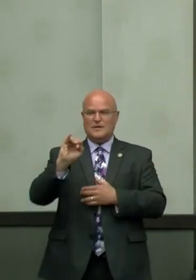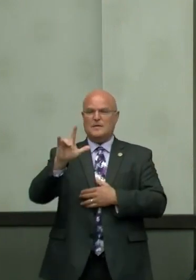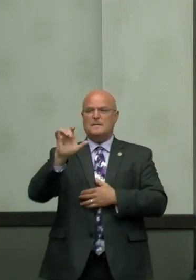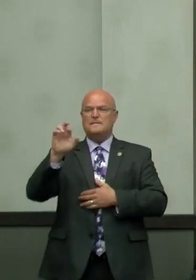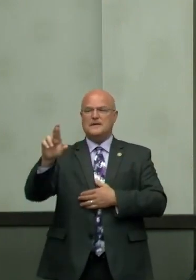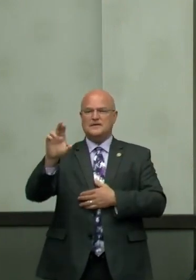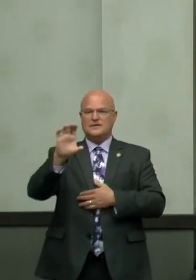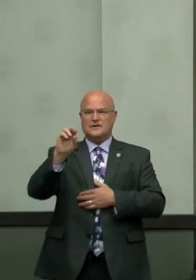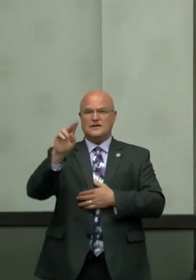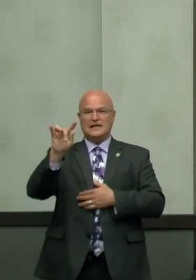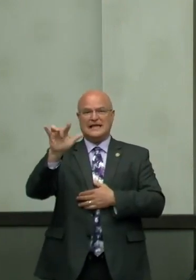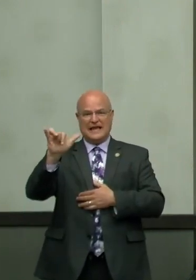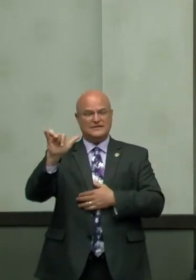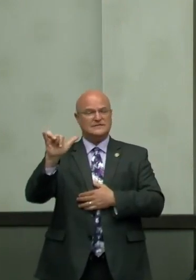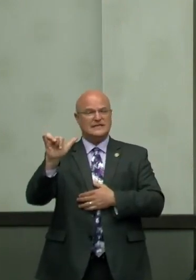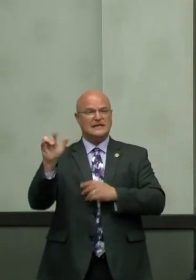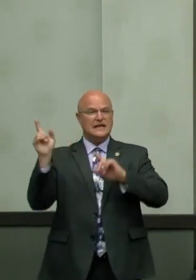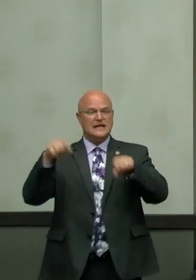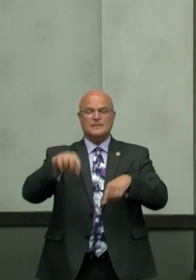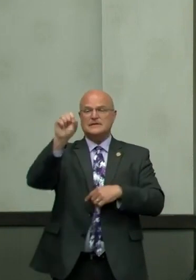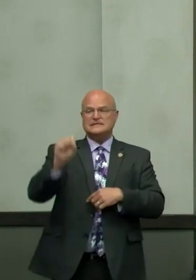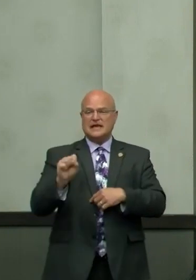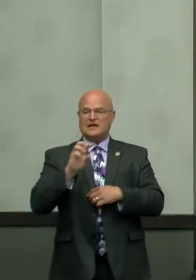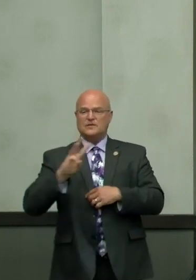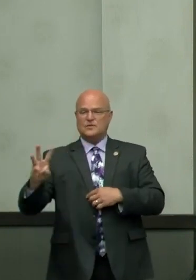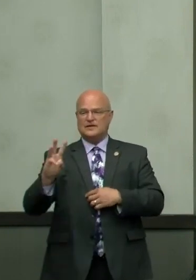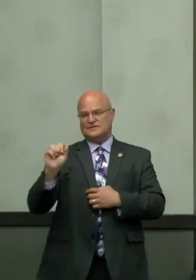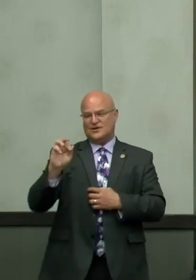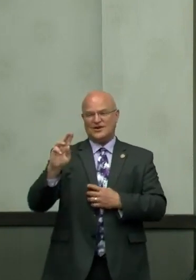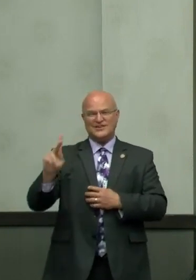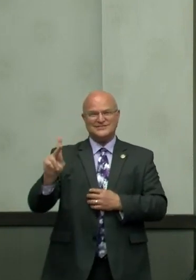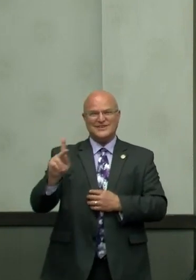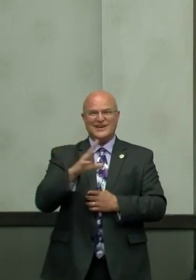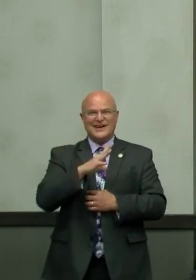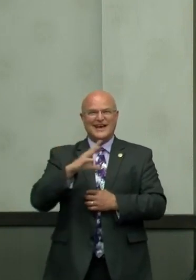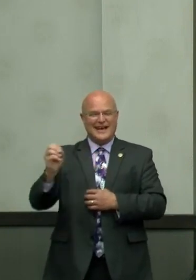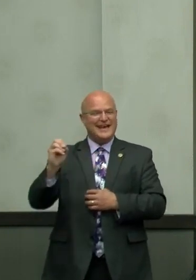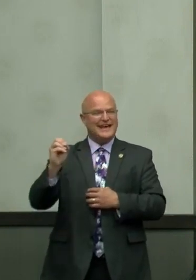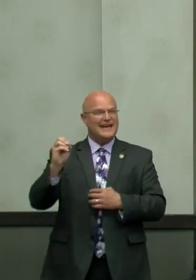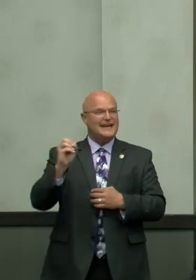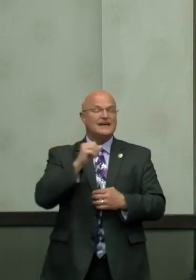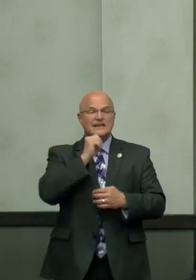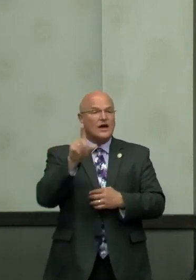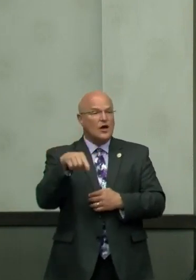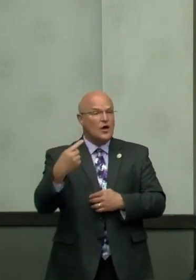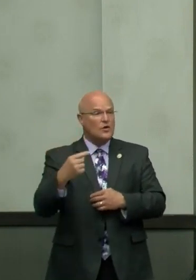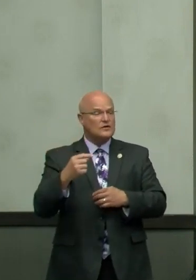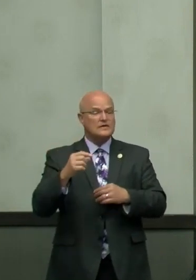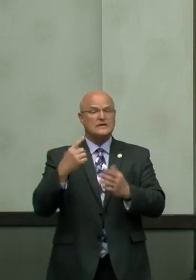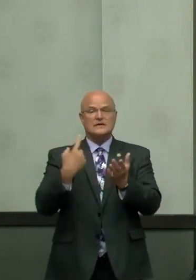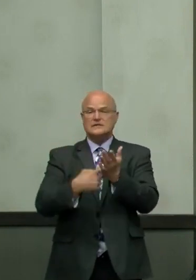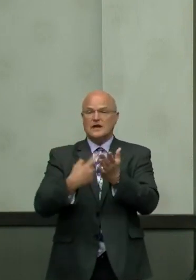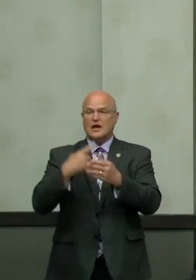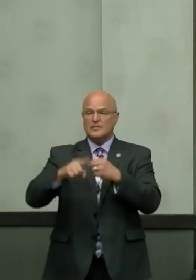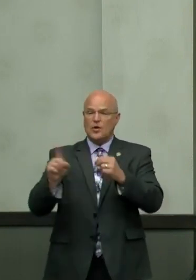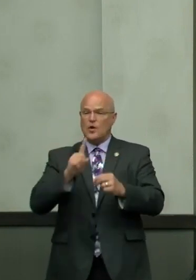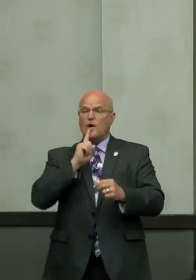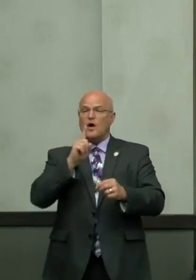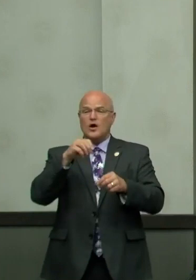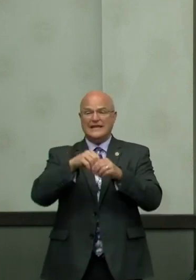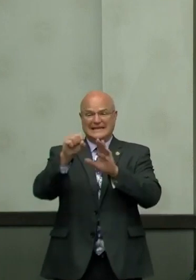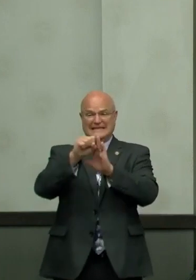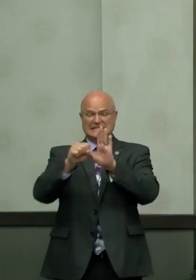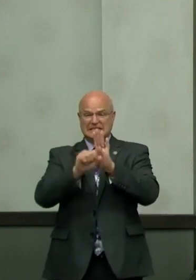County, to come to Southwest Arkansas and to not only talk about where we are